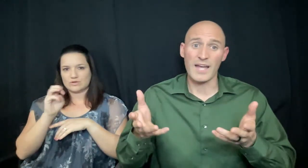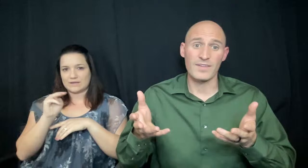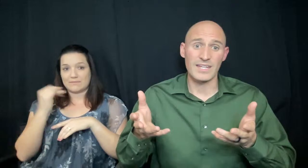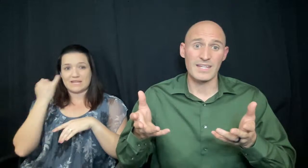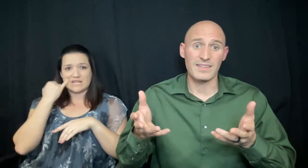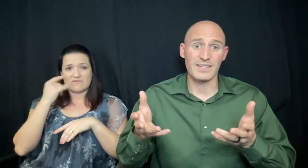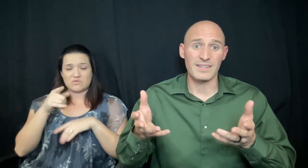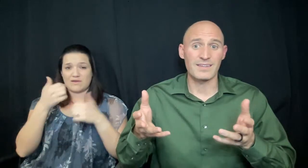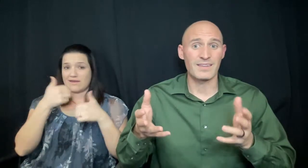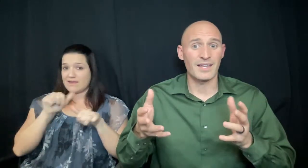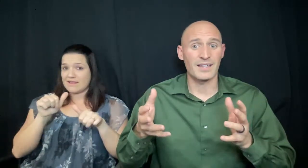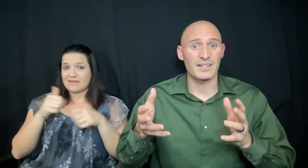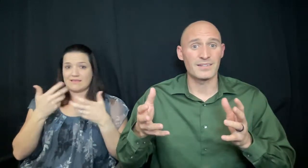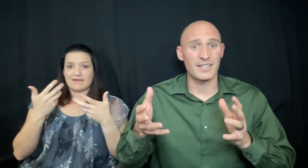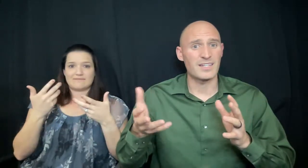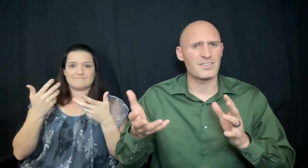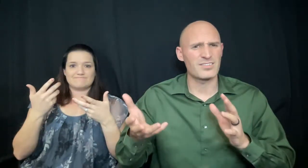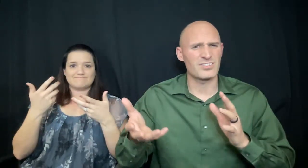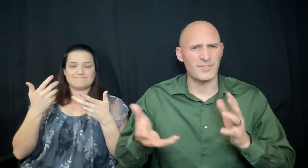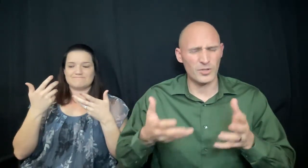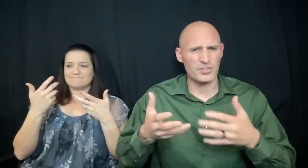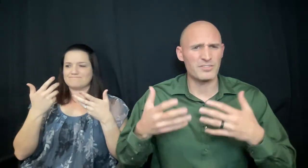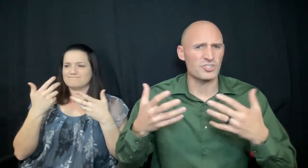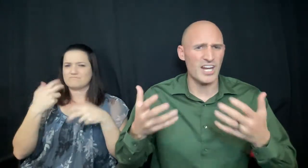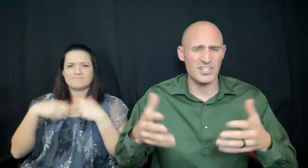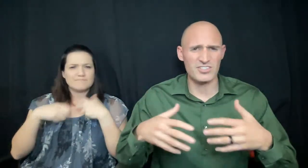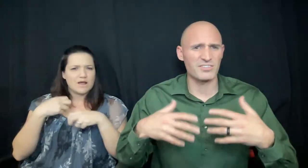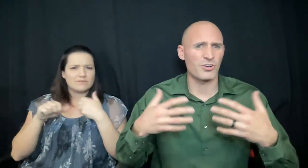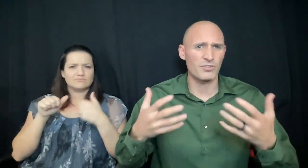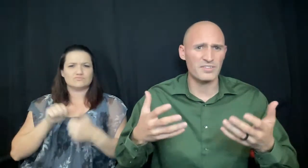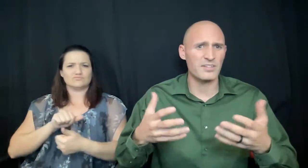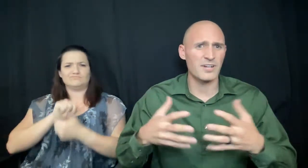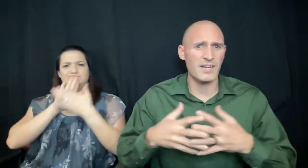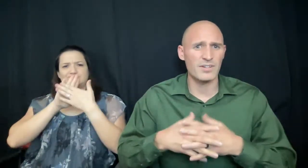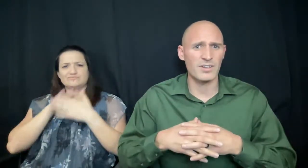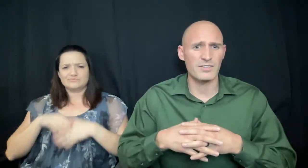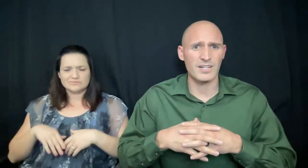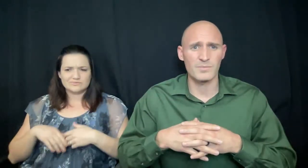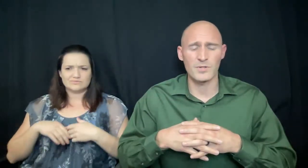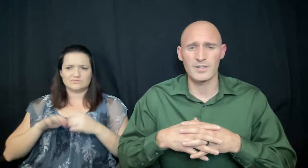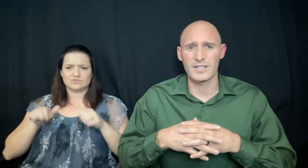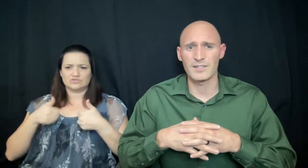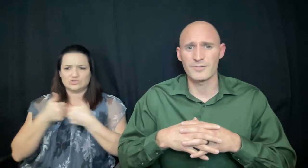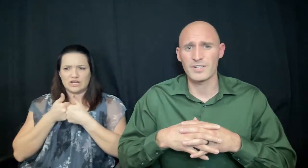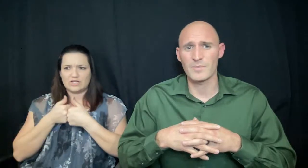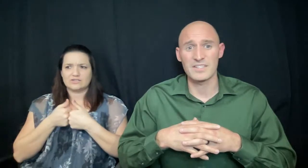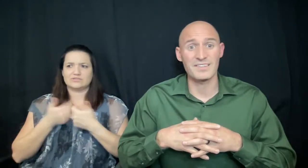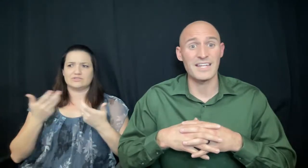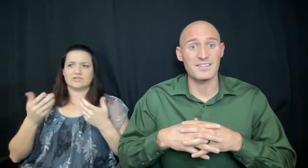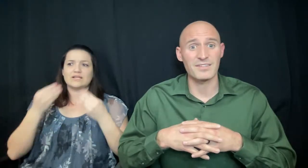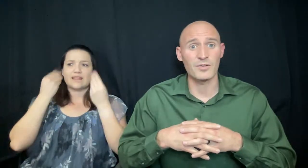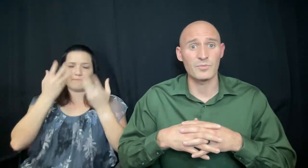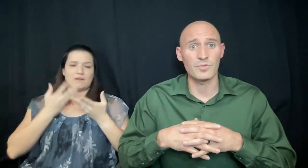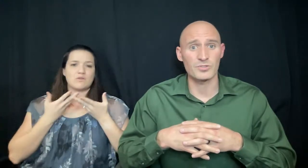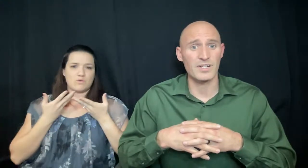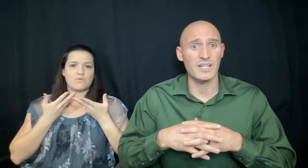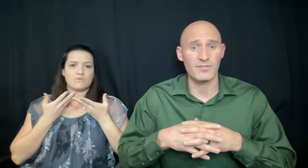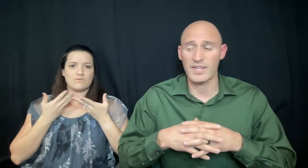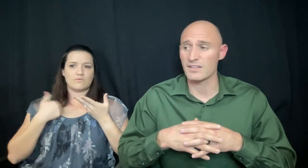having any difficulties or challenges or hurdles that you're having a hard time overcoming, just let us know, and we'll try to cover that as